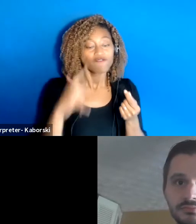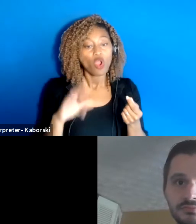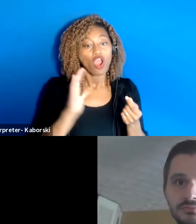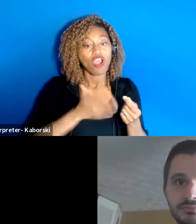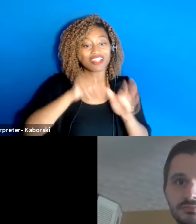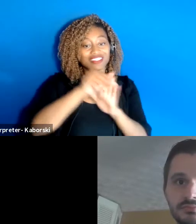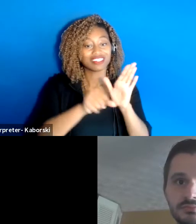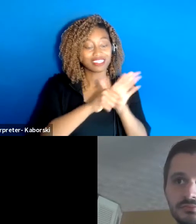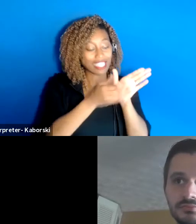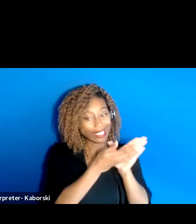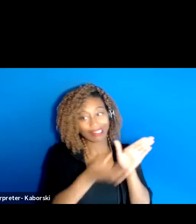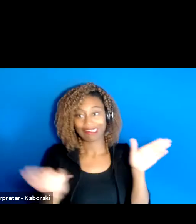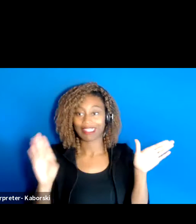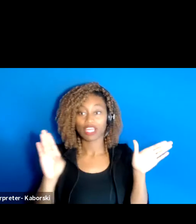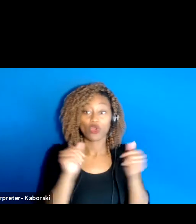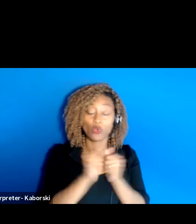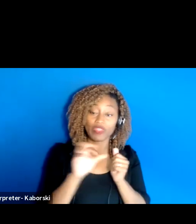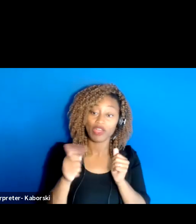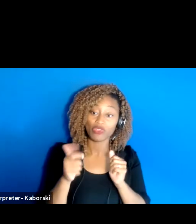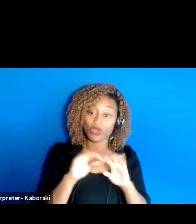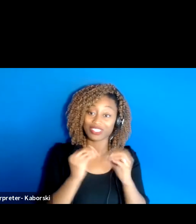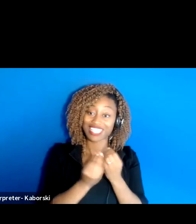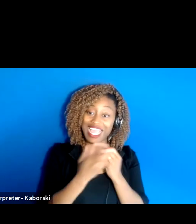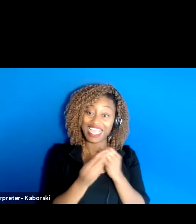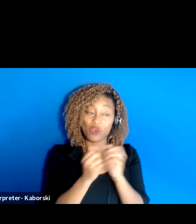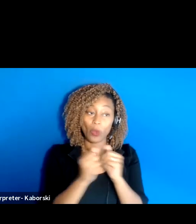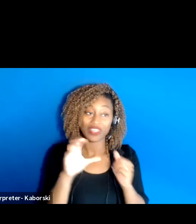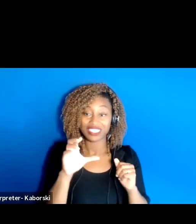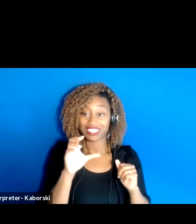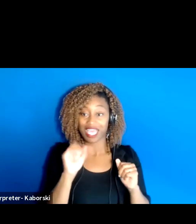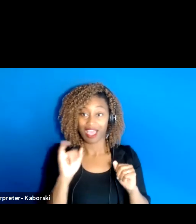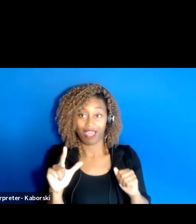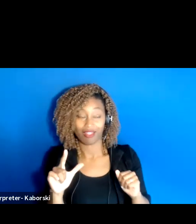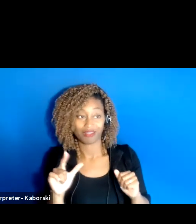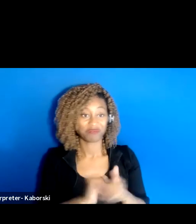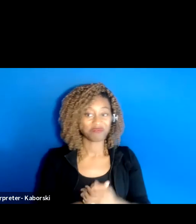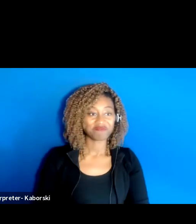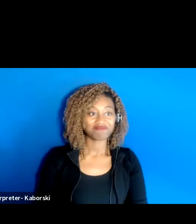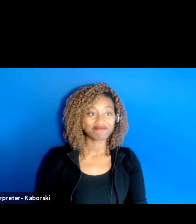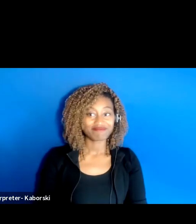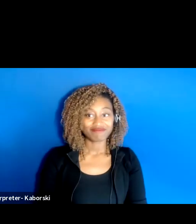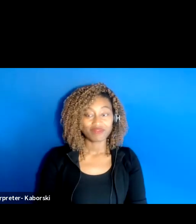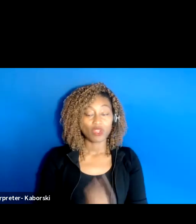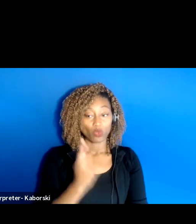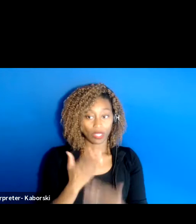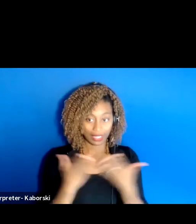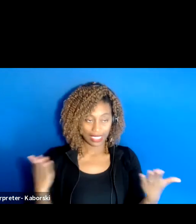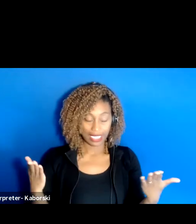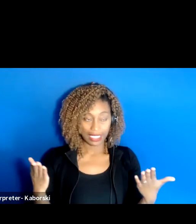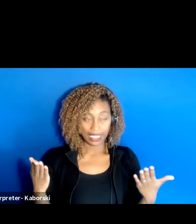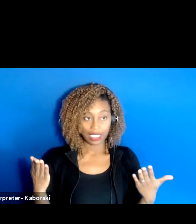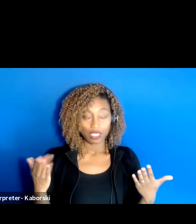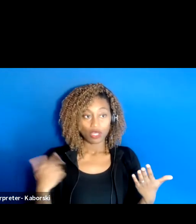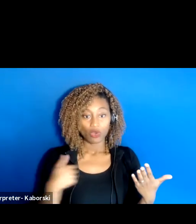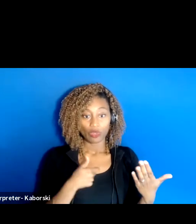basis, both with other organizations and centers for independent living. So one of the things that